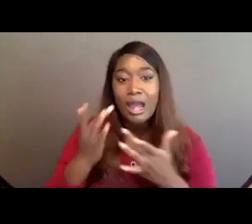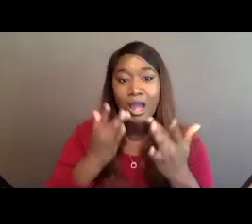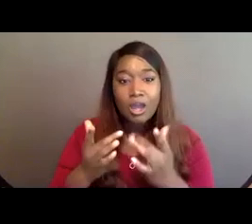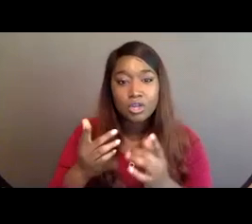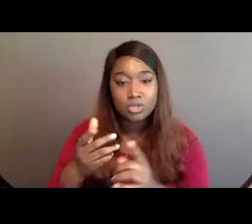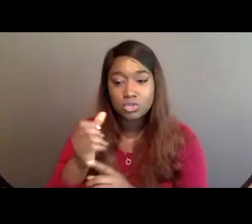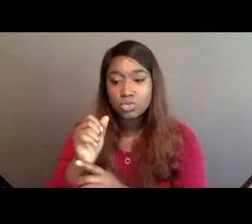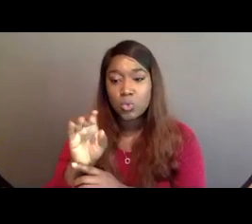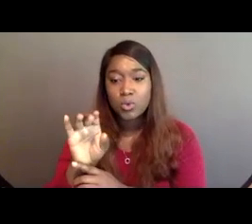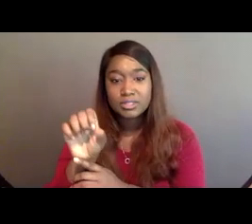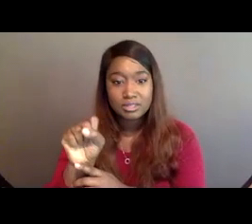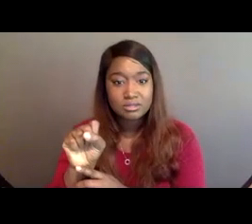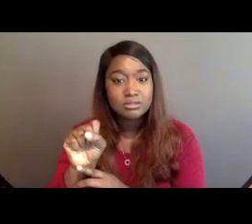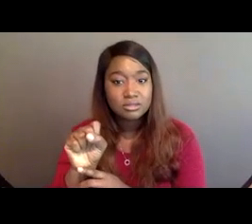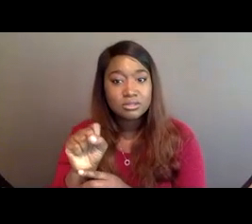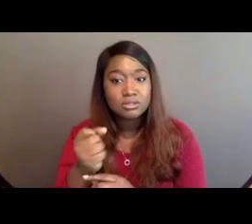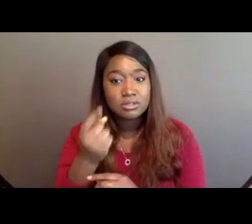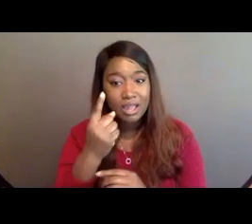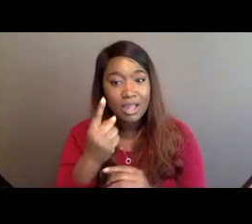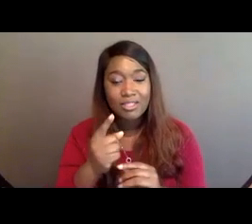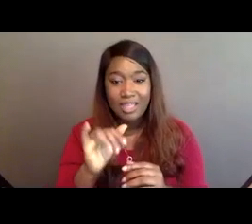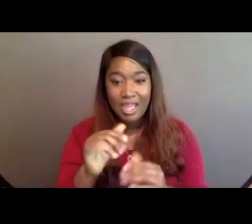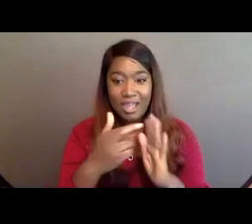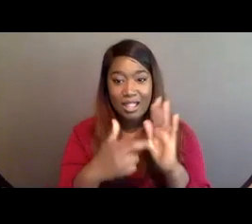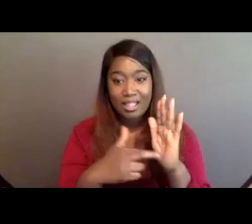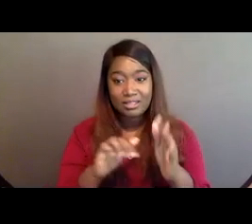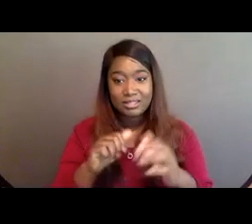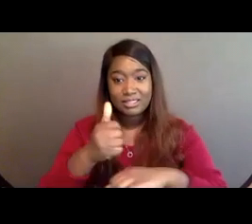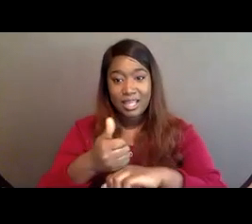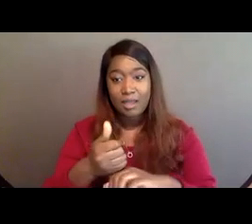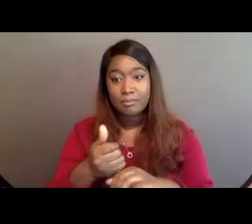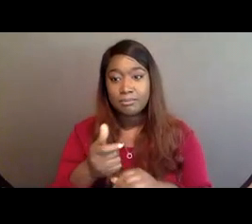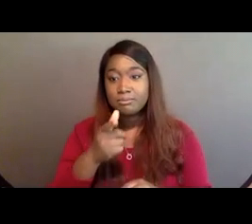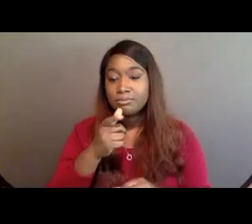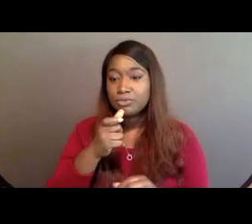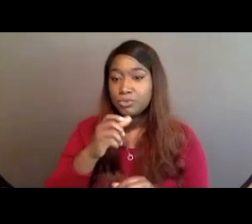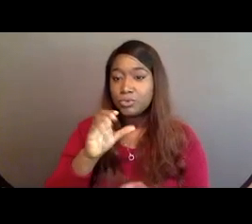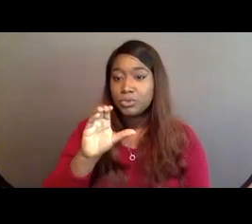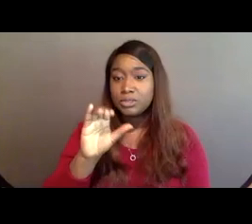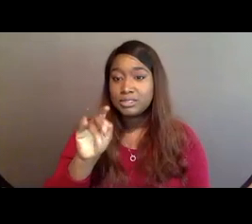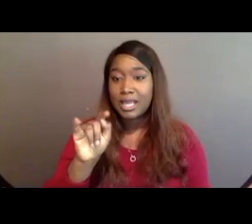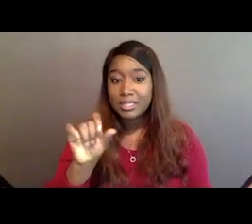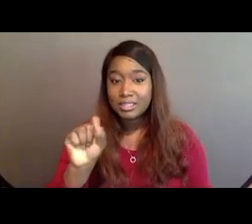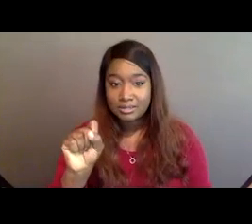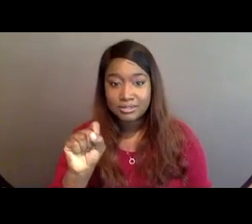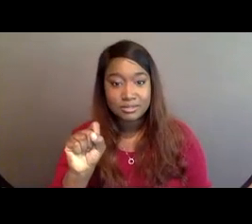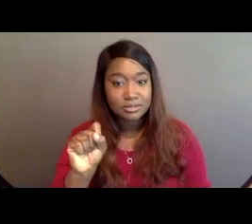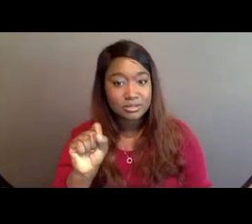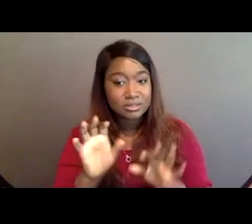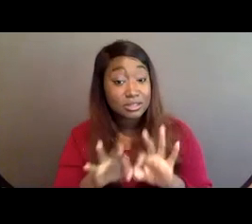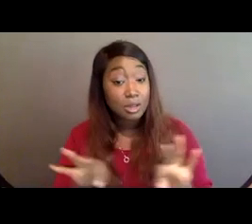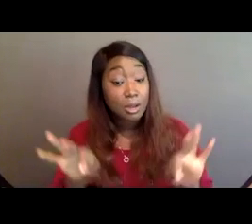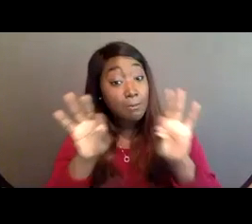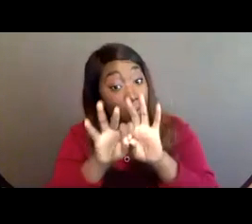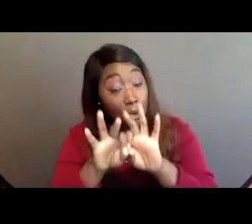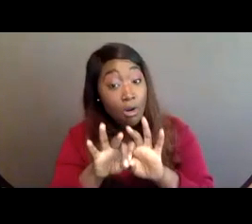by CITES. And not only that, what's really important is that the Chinese herbal materia medica is